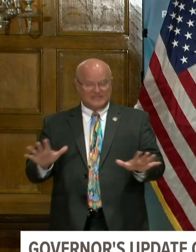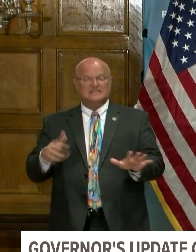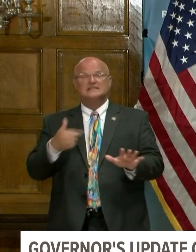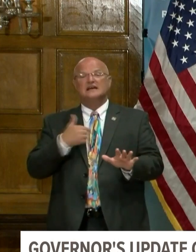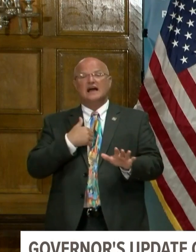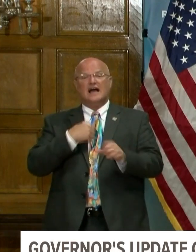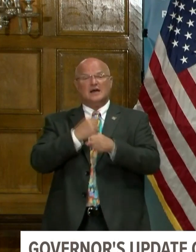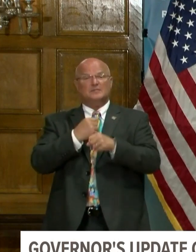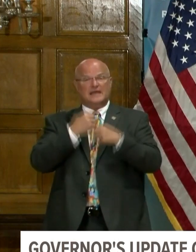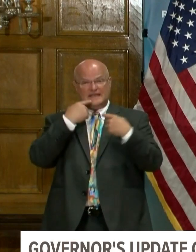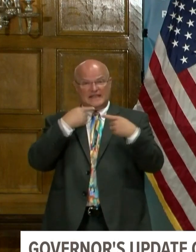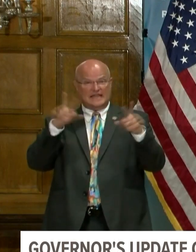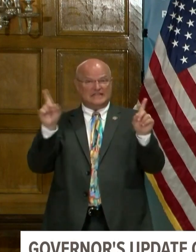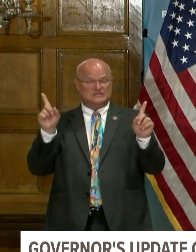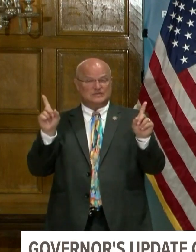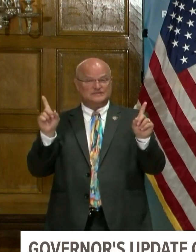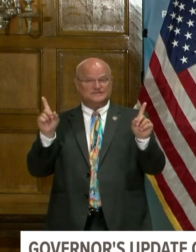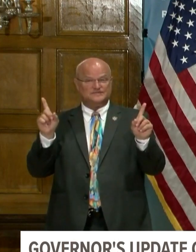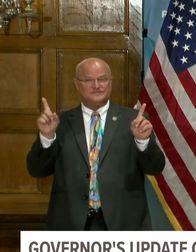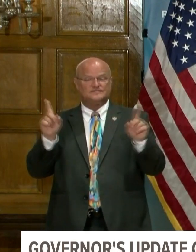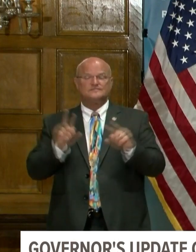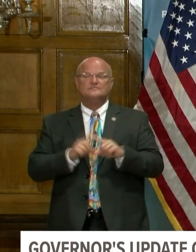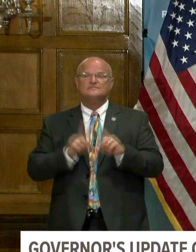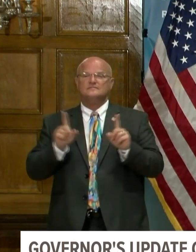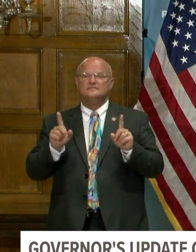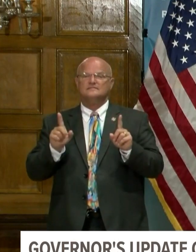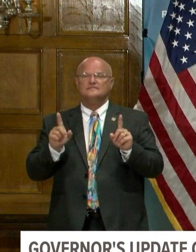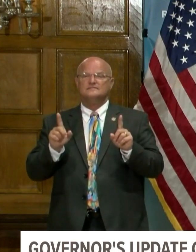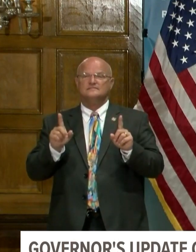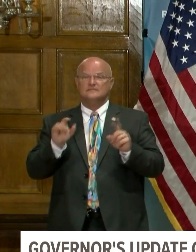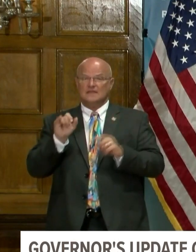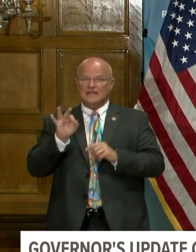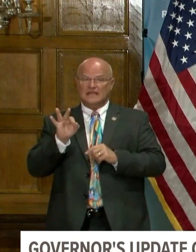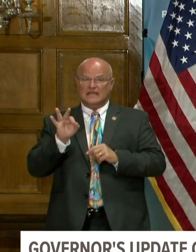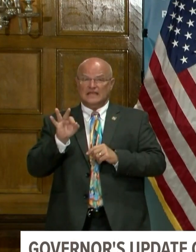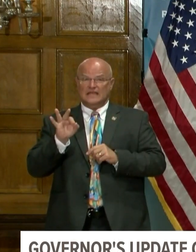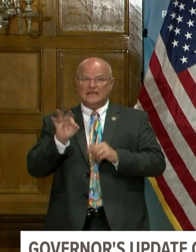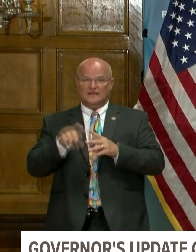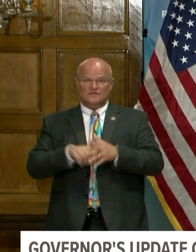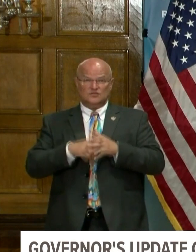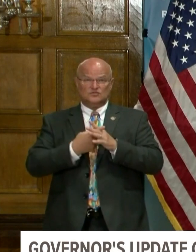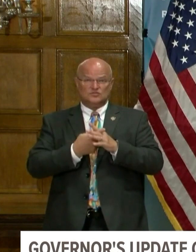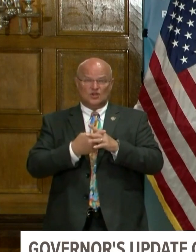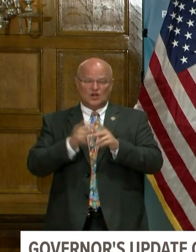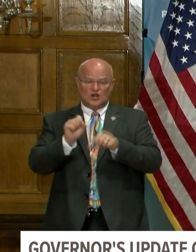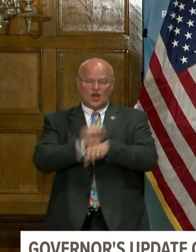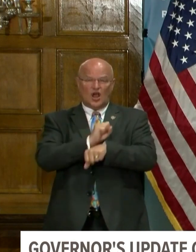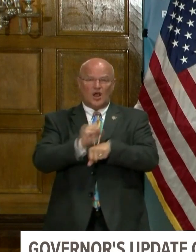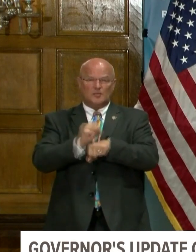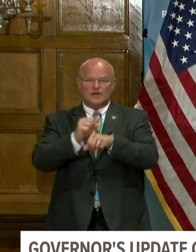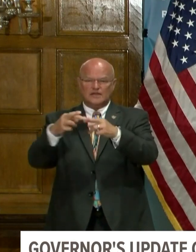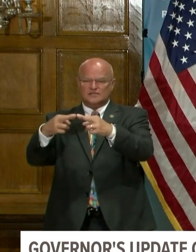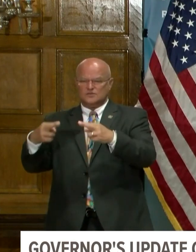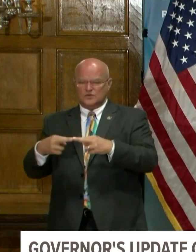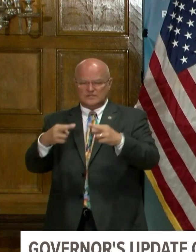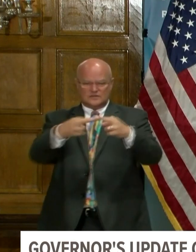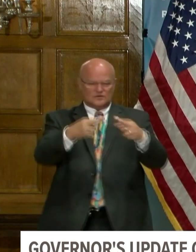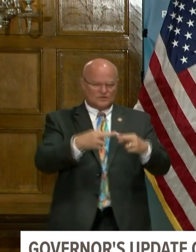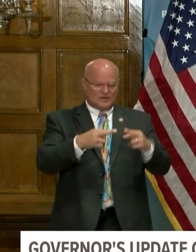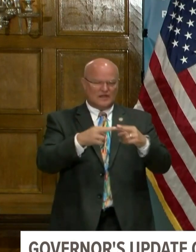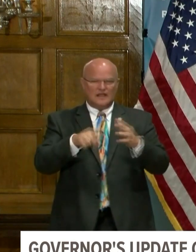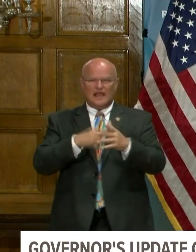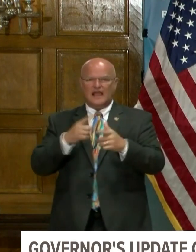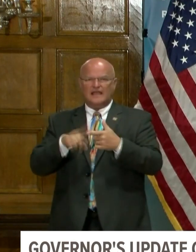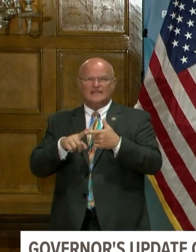I made that announcement. But, if you start operating as a region, then you're